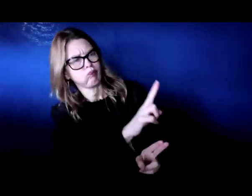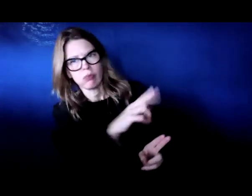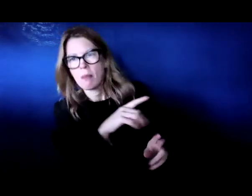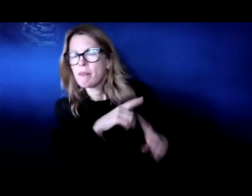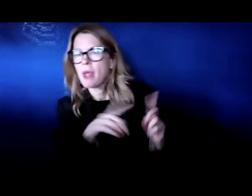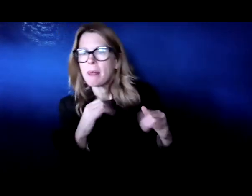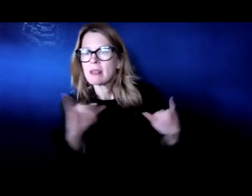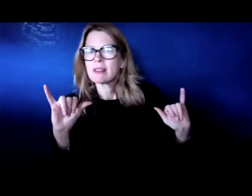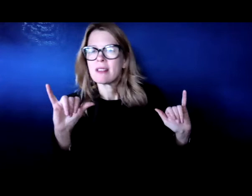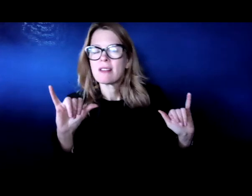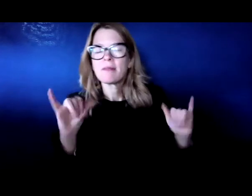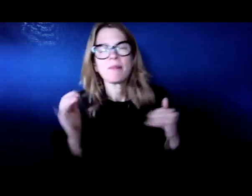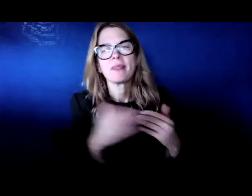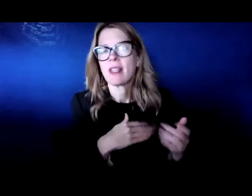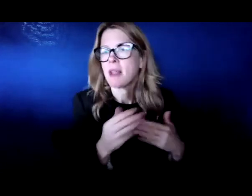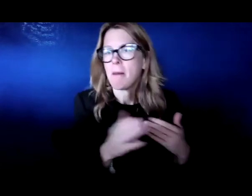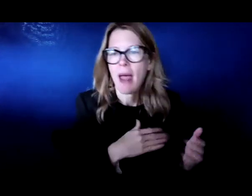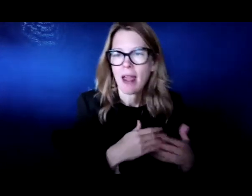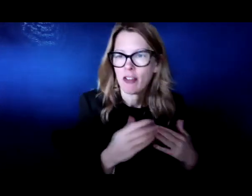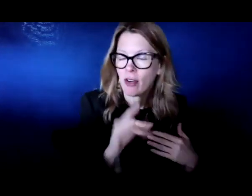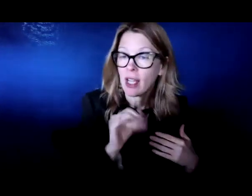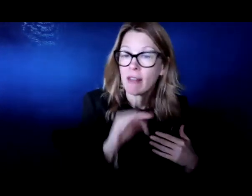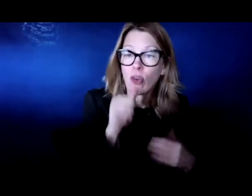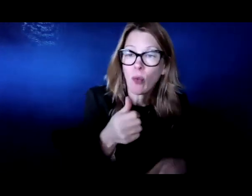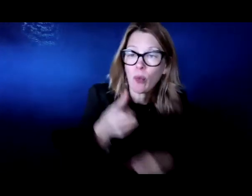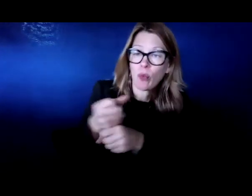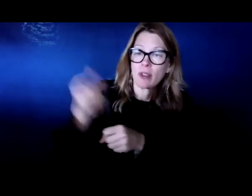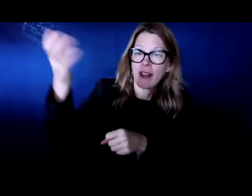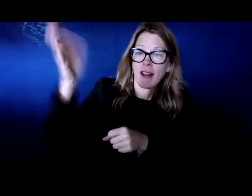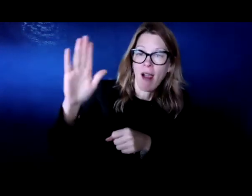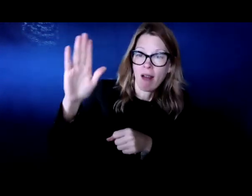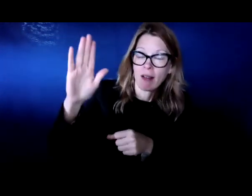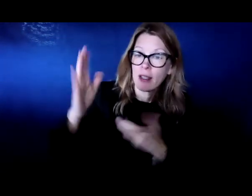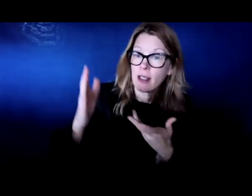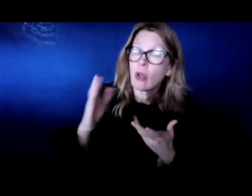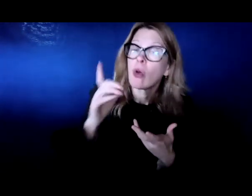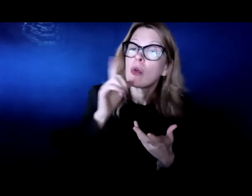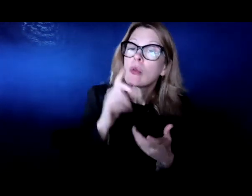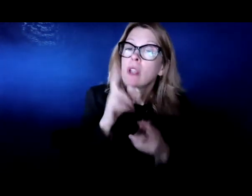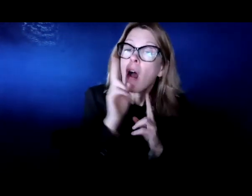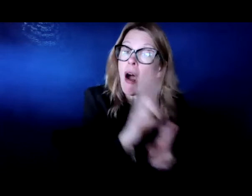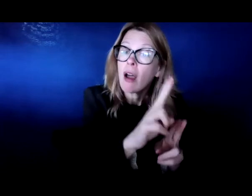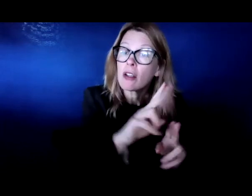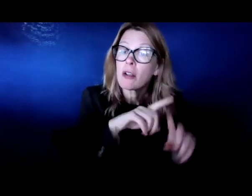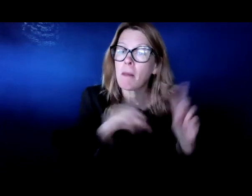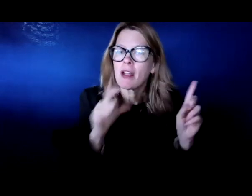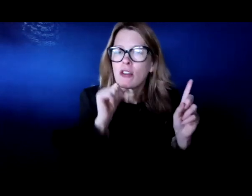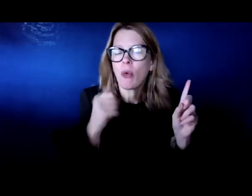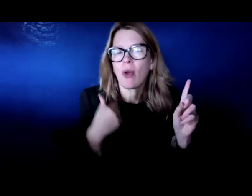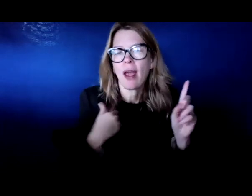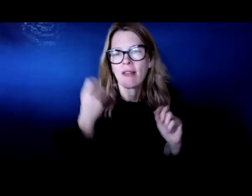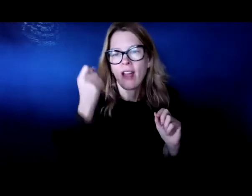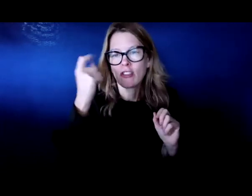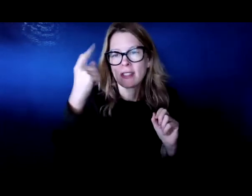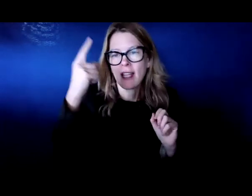forebears, who will never see the light again. Those who are honored but have no understanding are like the beasts